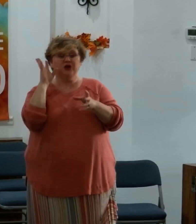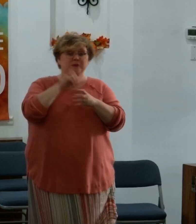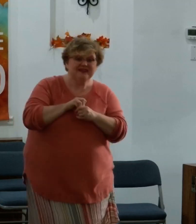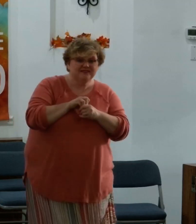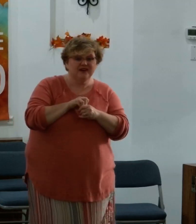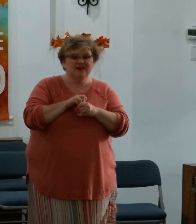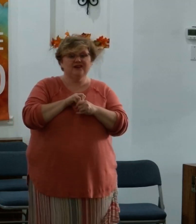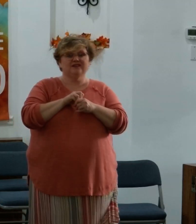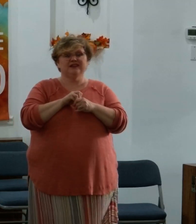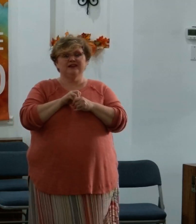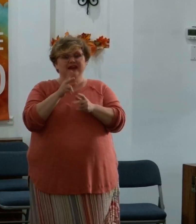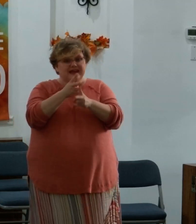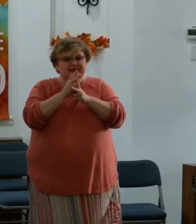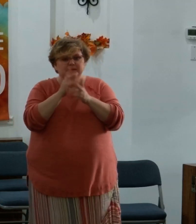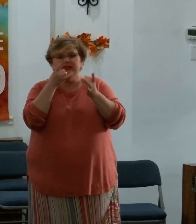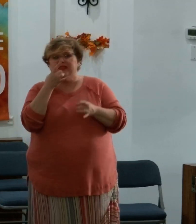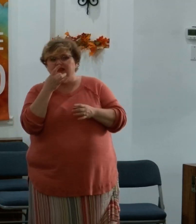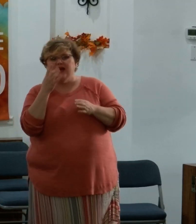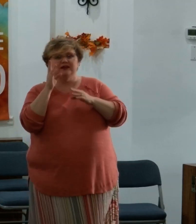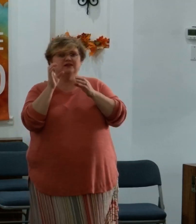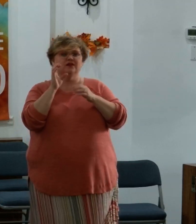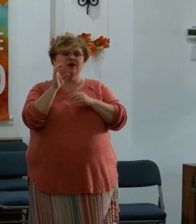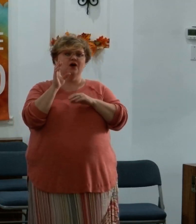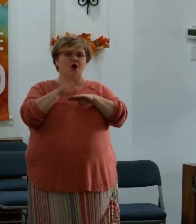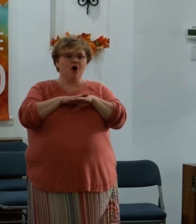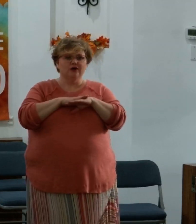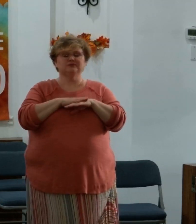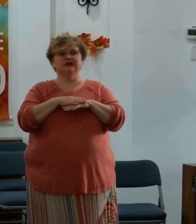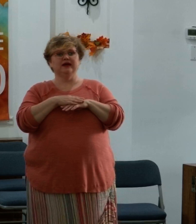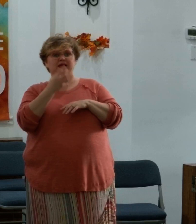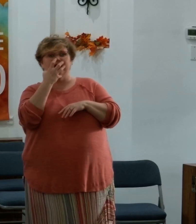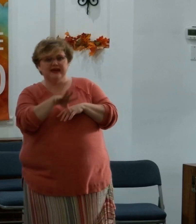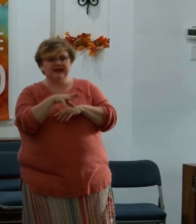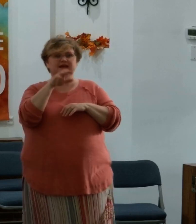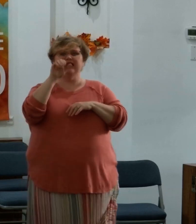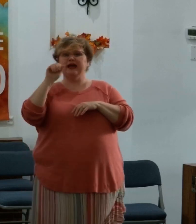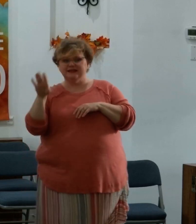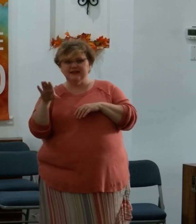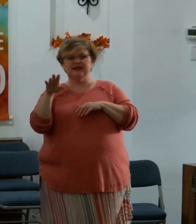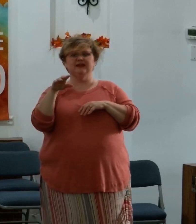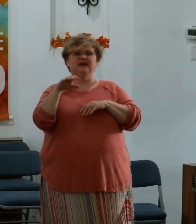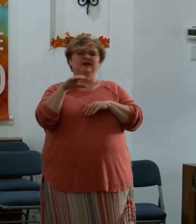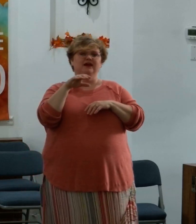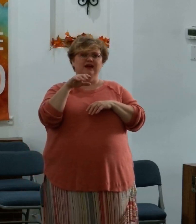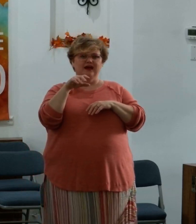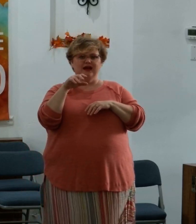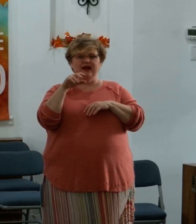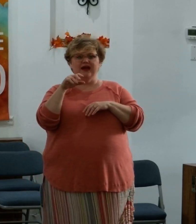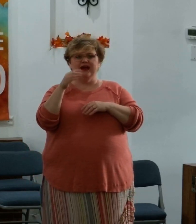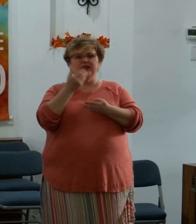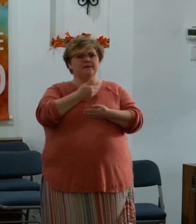in keeping the lights on in this church and the heat and the AC on in the nursery where our babies first hear,